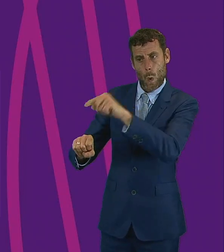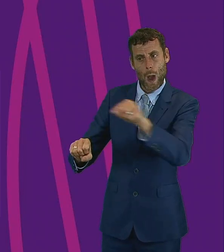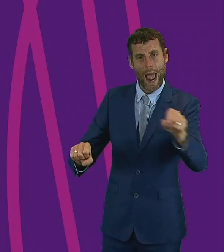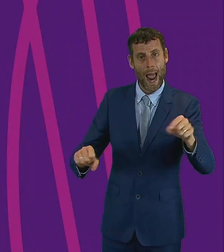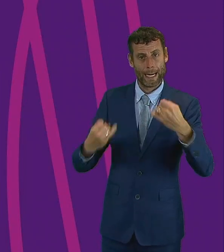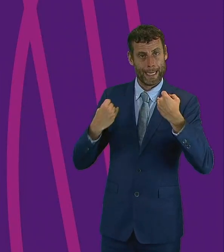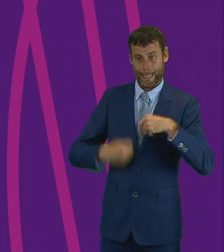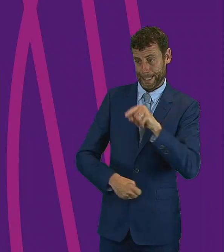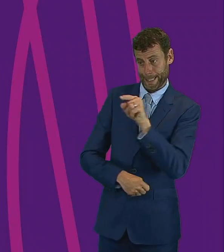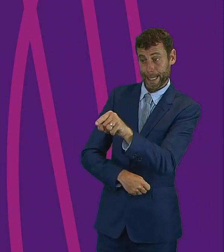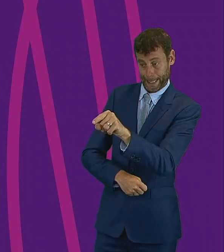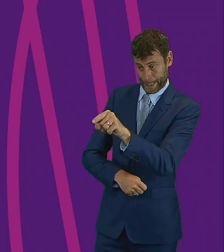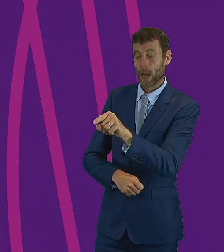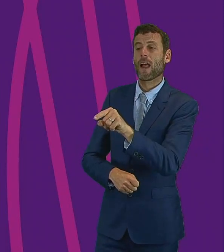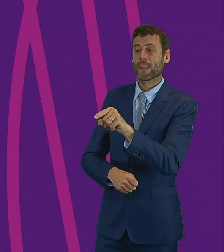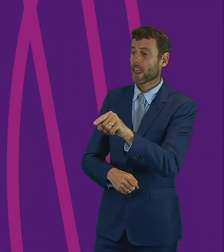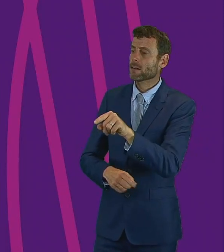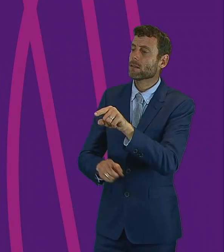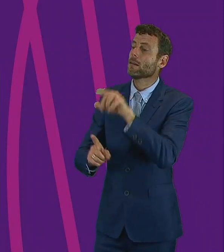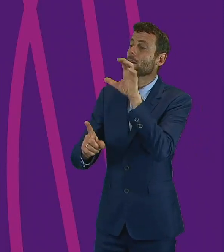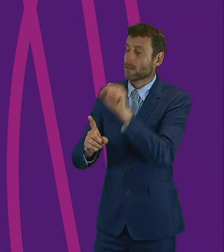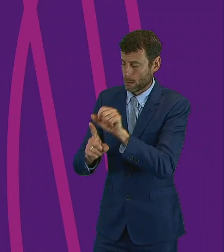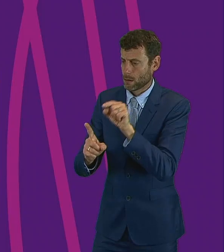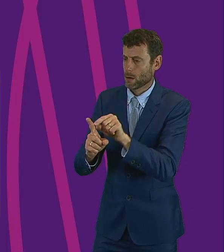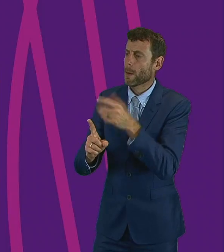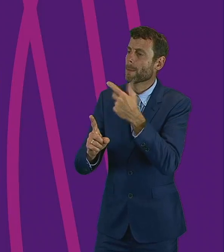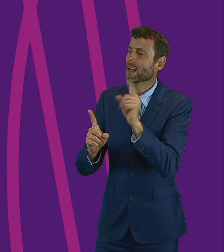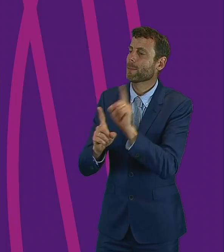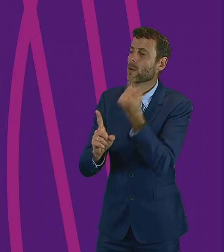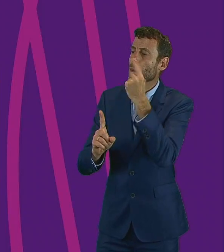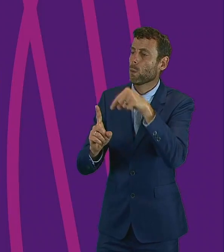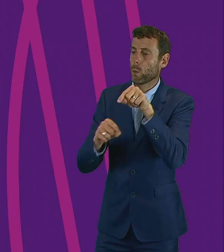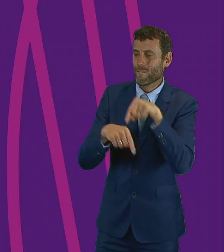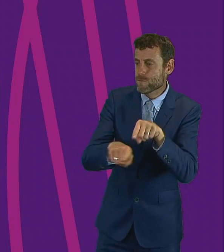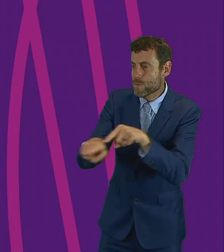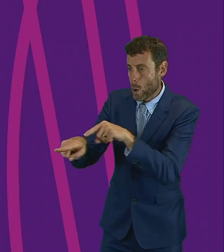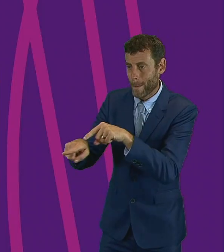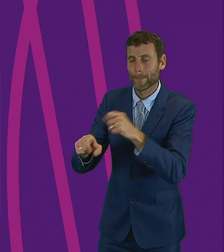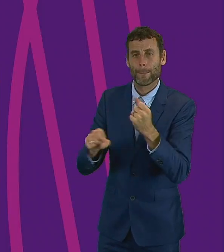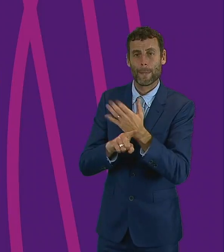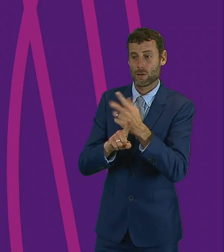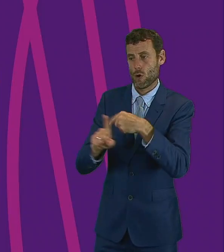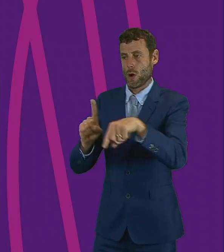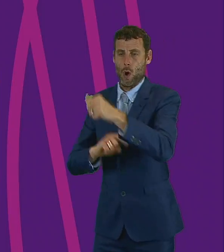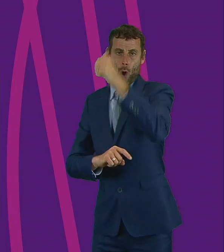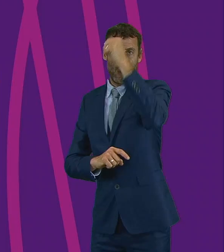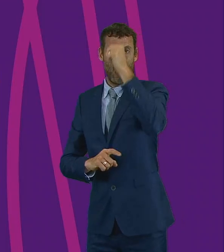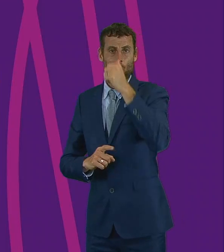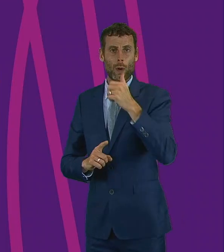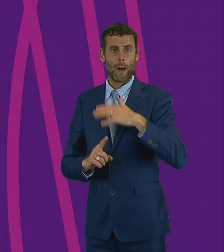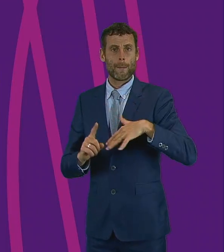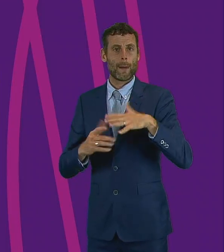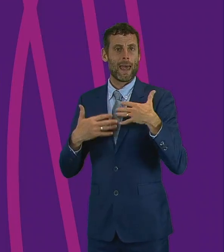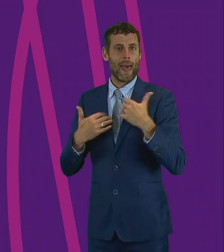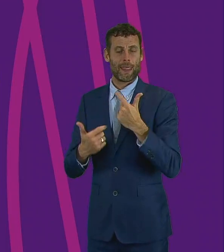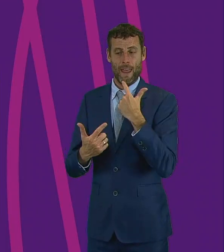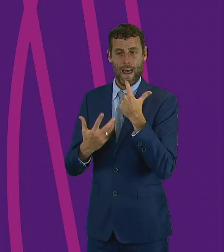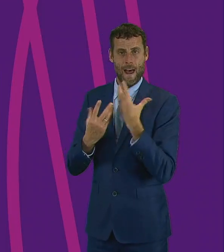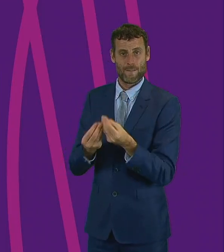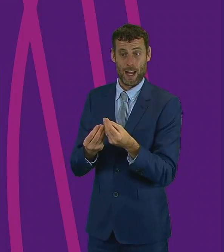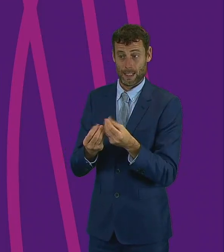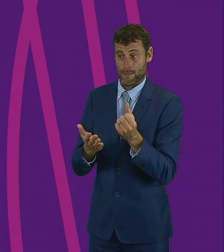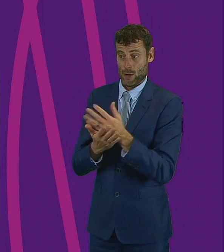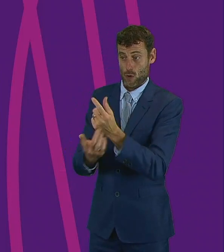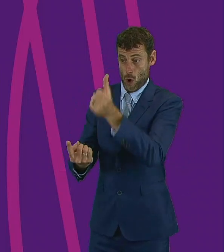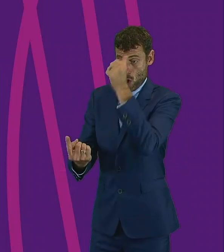early, tracing contacts so that they get the right public health advice, and of course providing us with the detailed data to guide